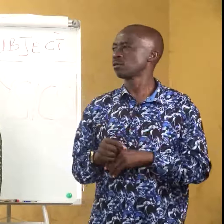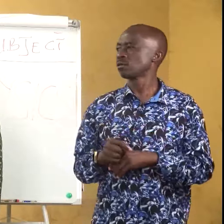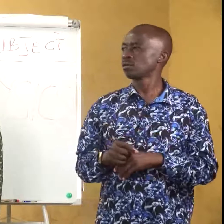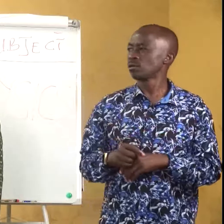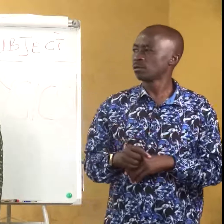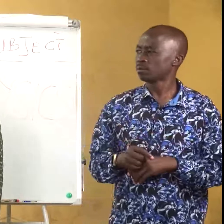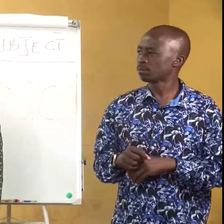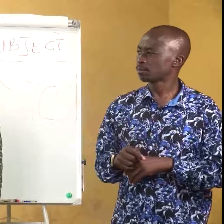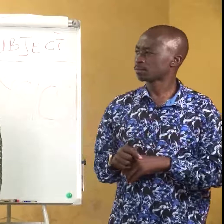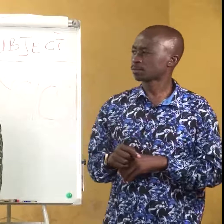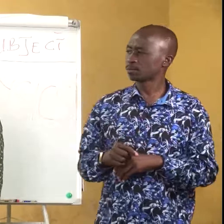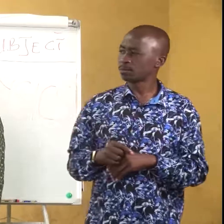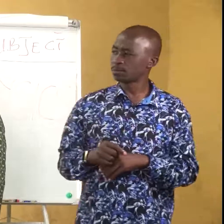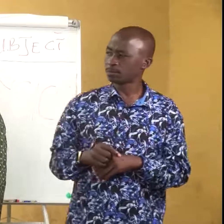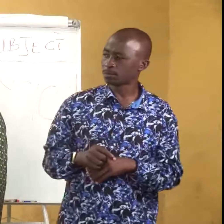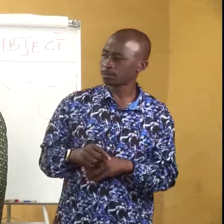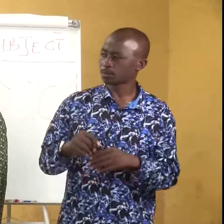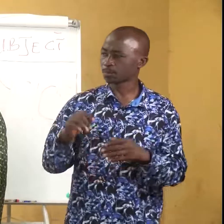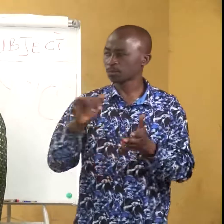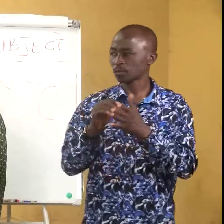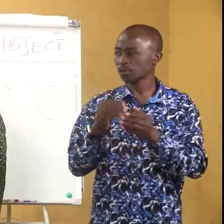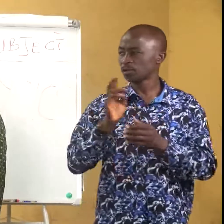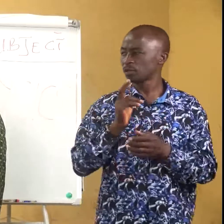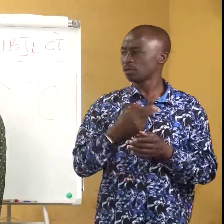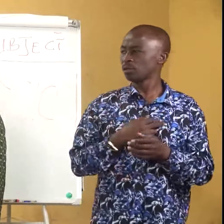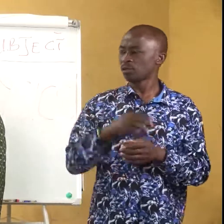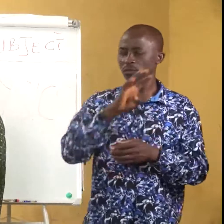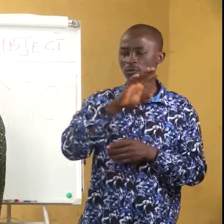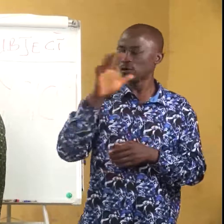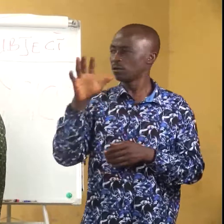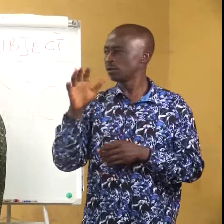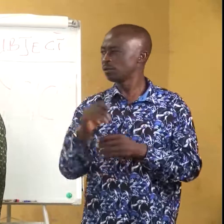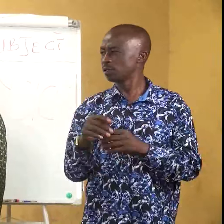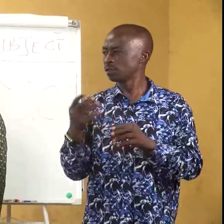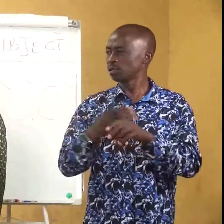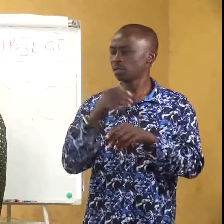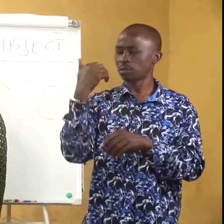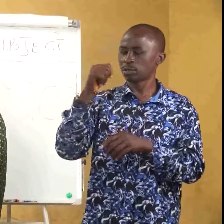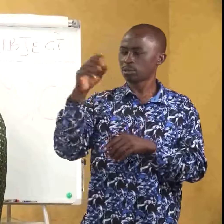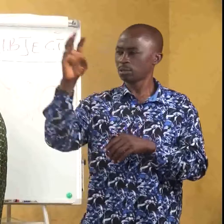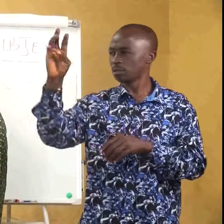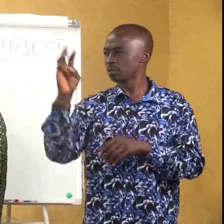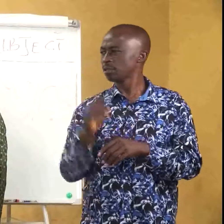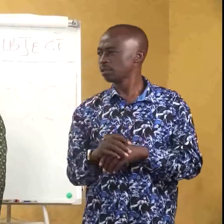0.25 squared. That will give us 45 times 10 raised to power 6 divided